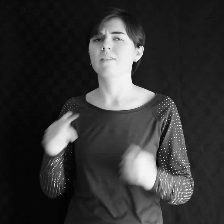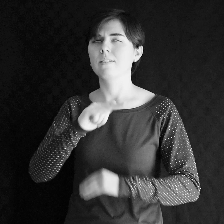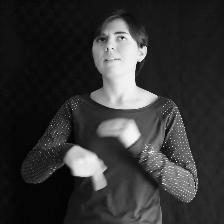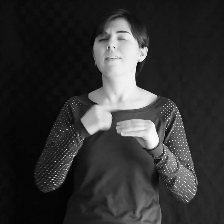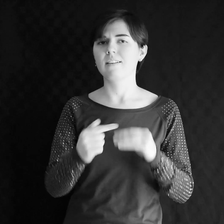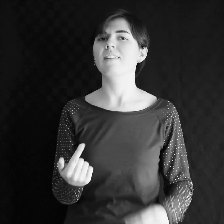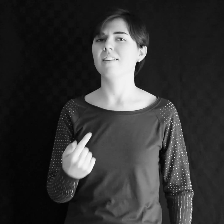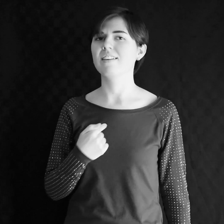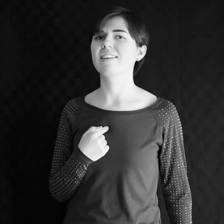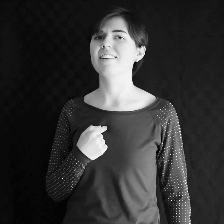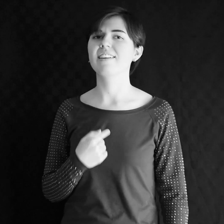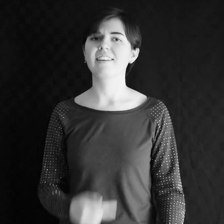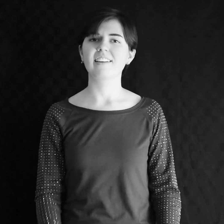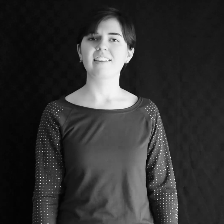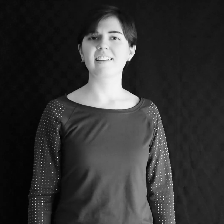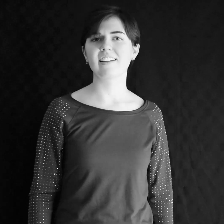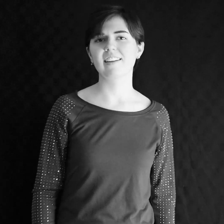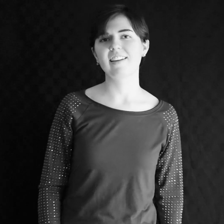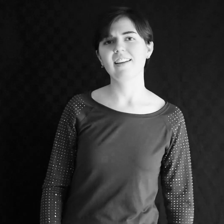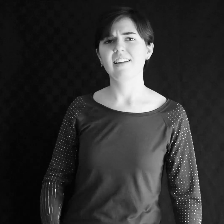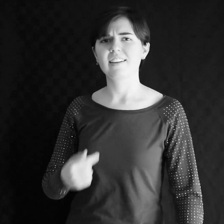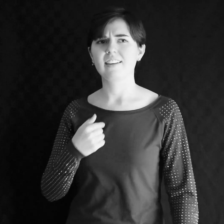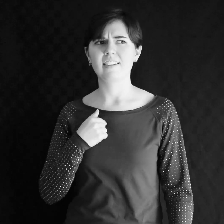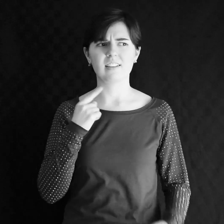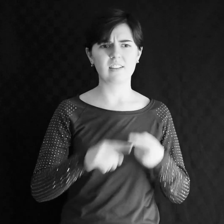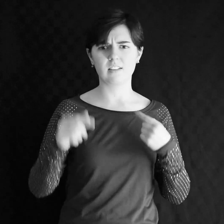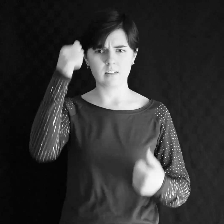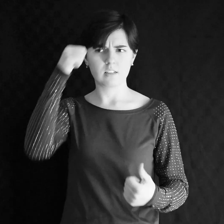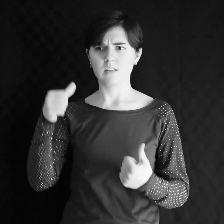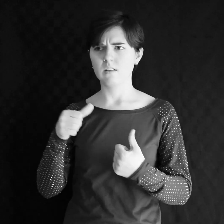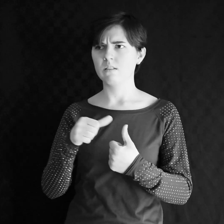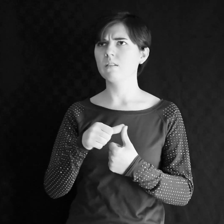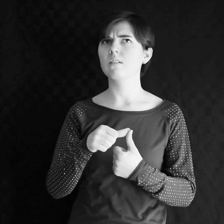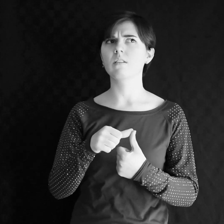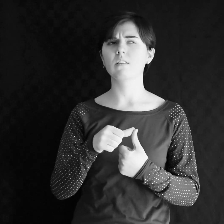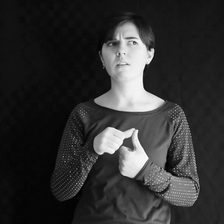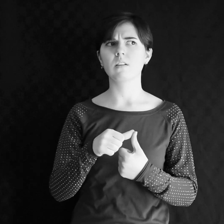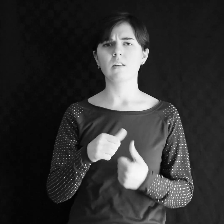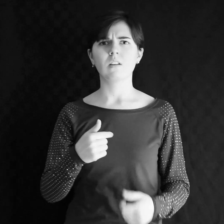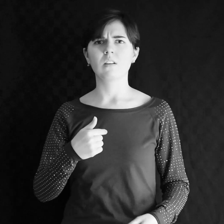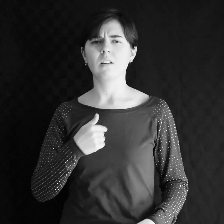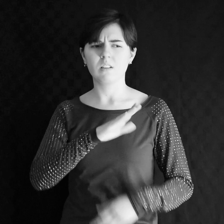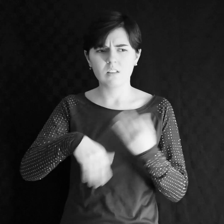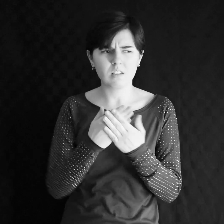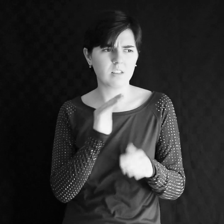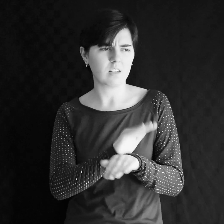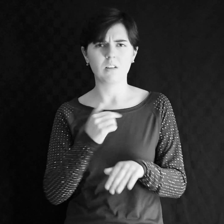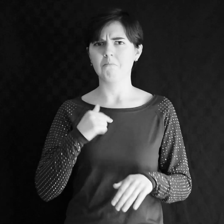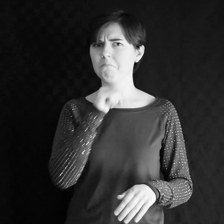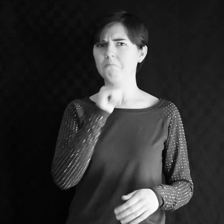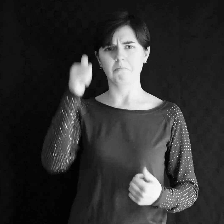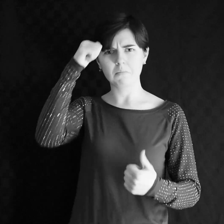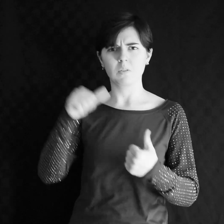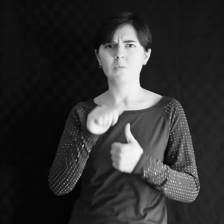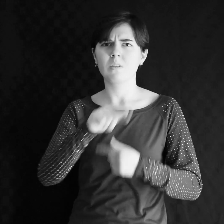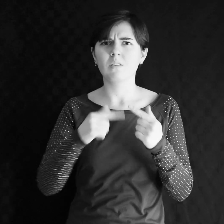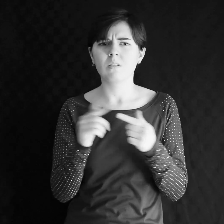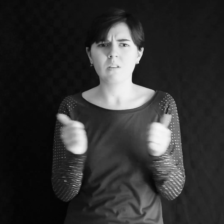everything about me. I can't remember all of the nights I don't remember when you're around